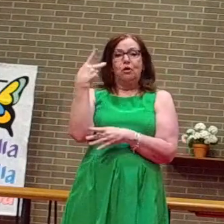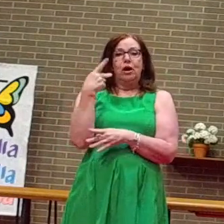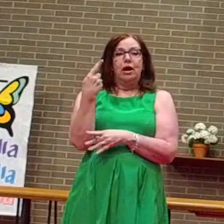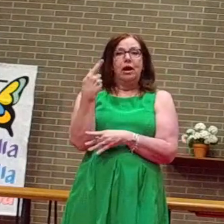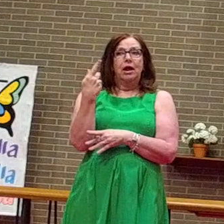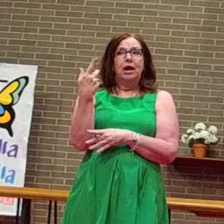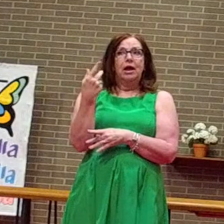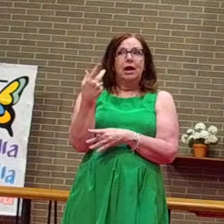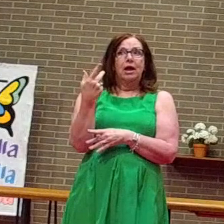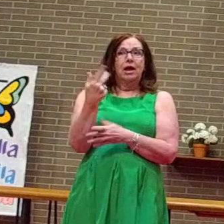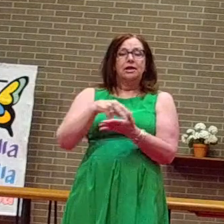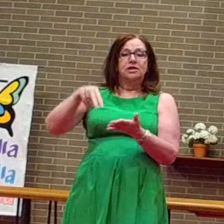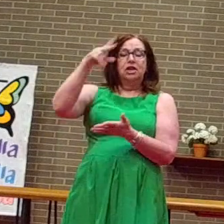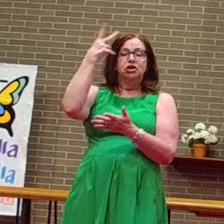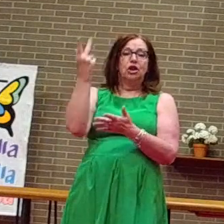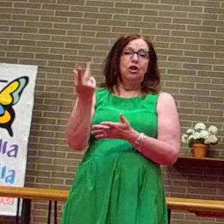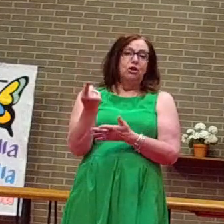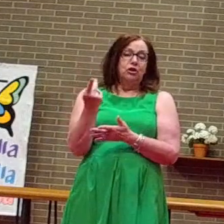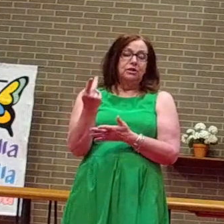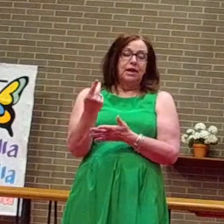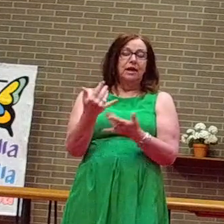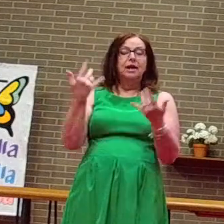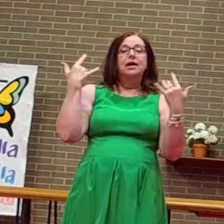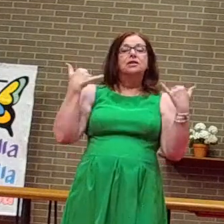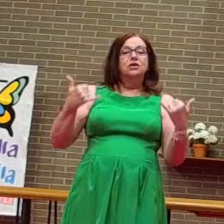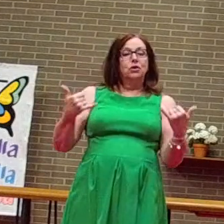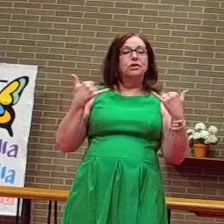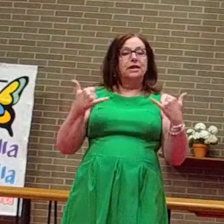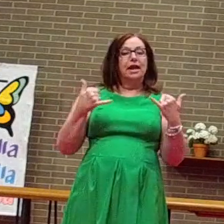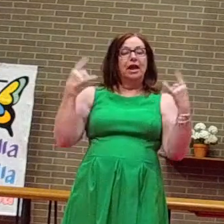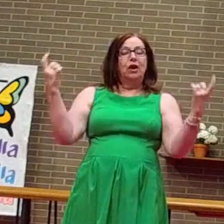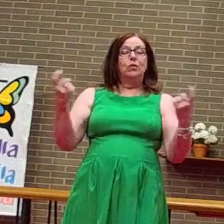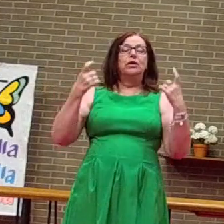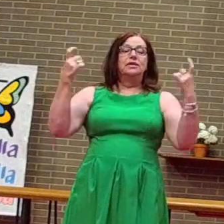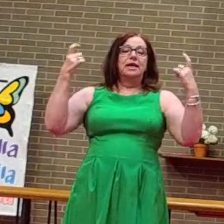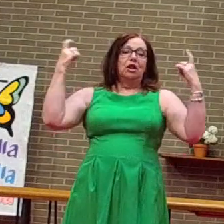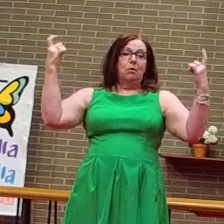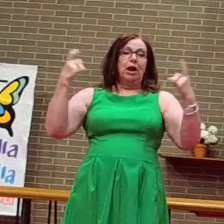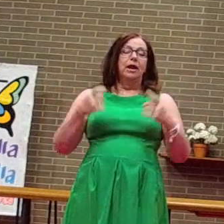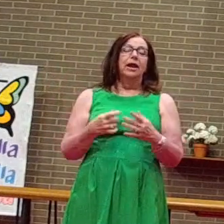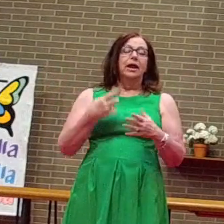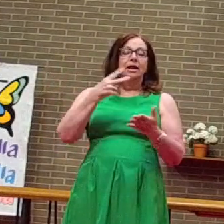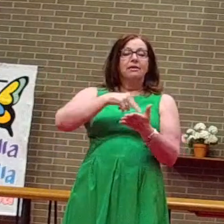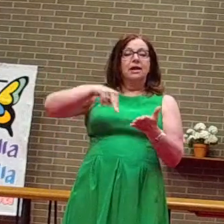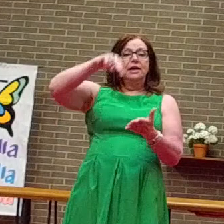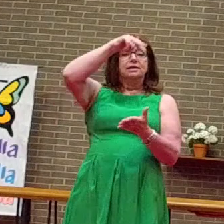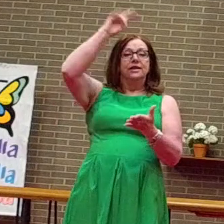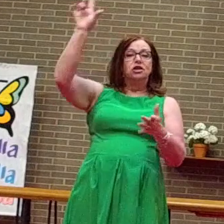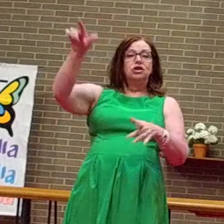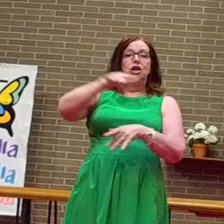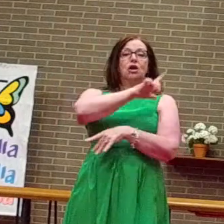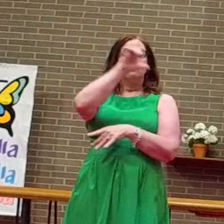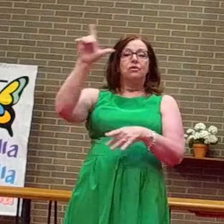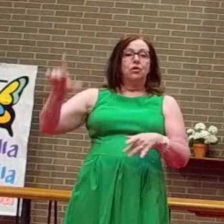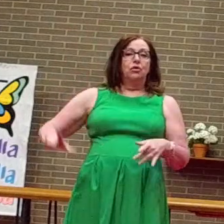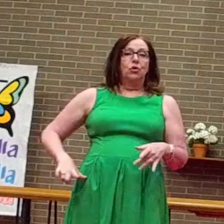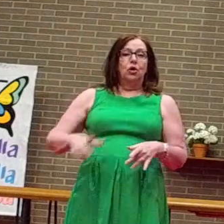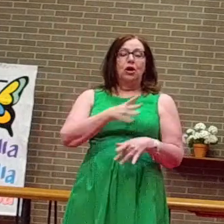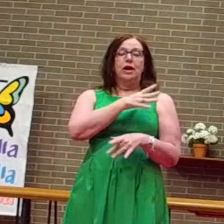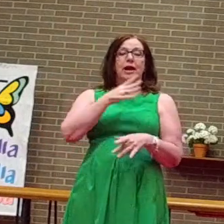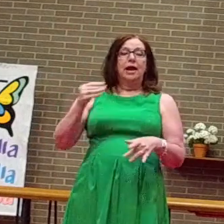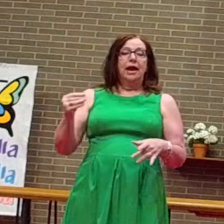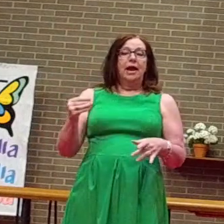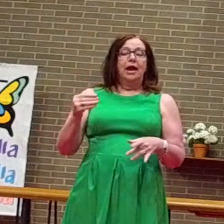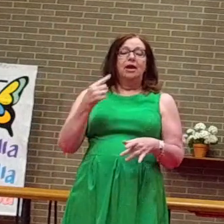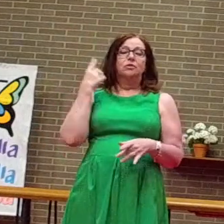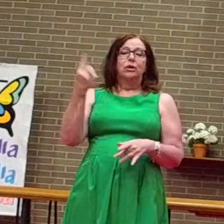our Lord. The day that we confess each time in the Apostles and Nicene Creed, and he